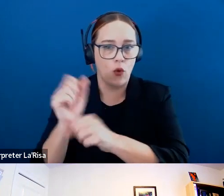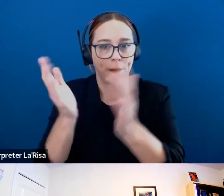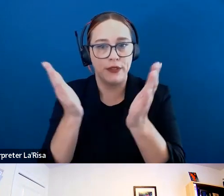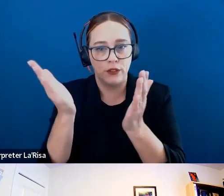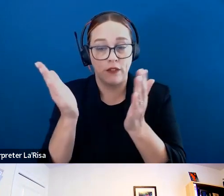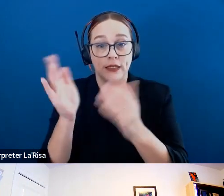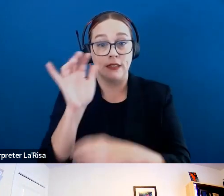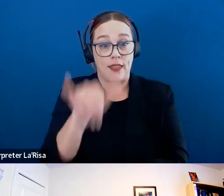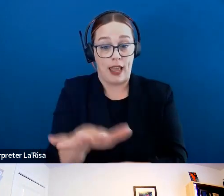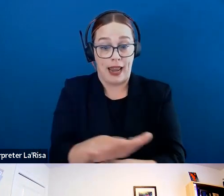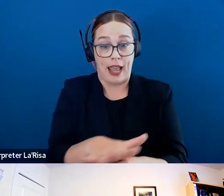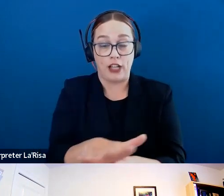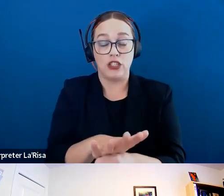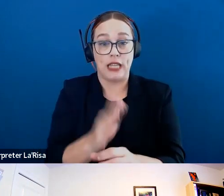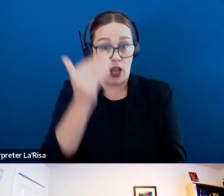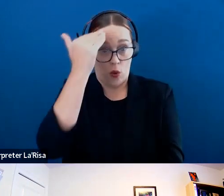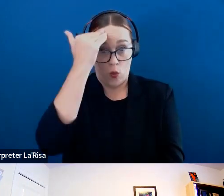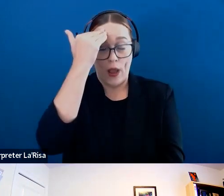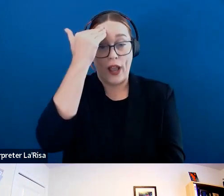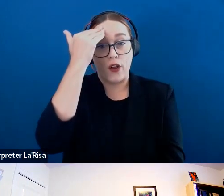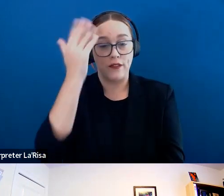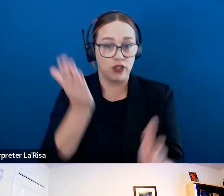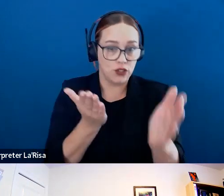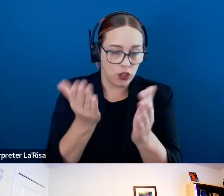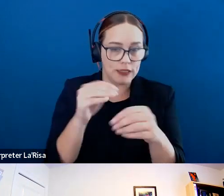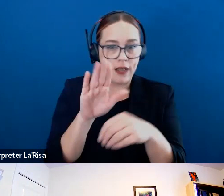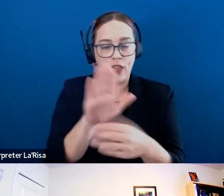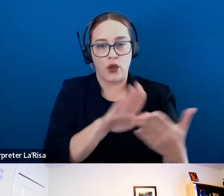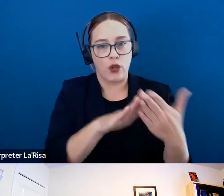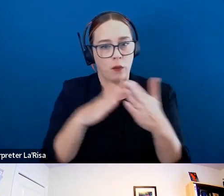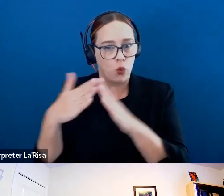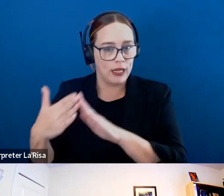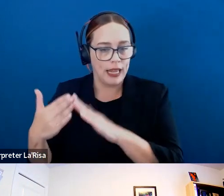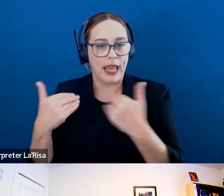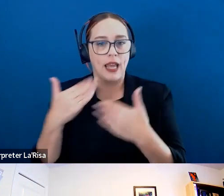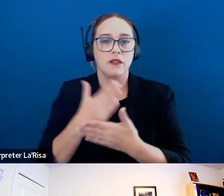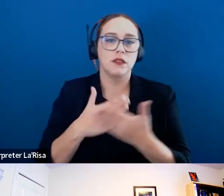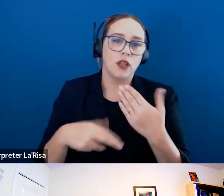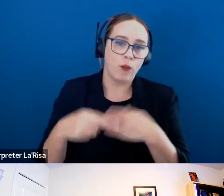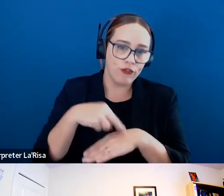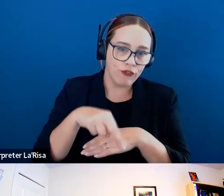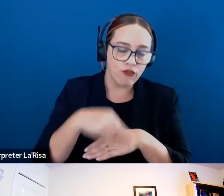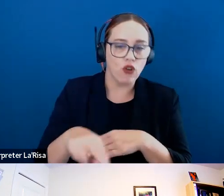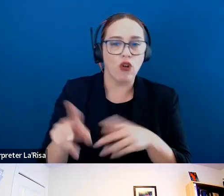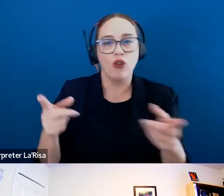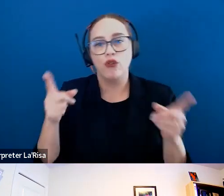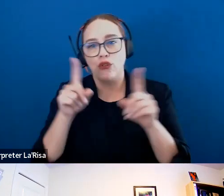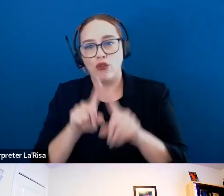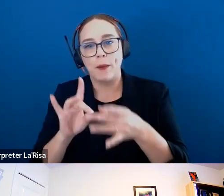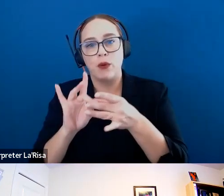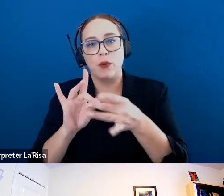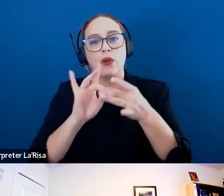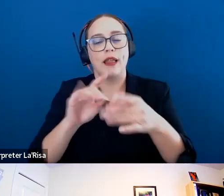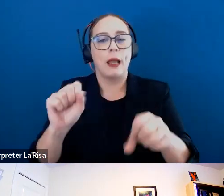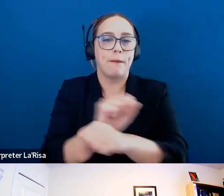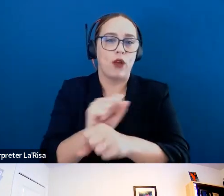employment programs and or other services in their communities. They do have some referral agreements related to employment, and some of